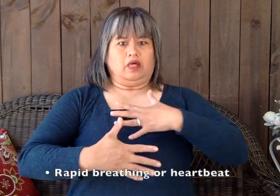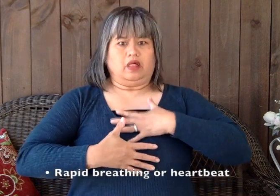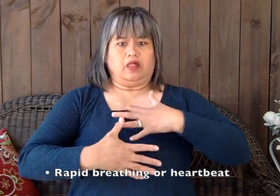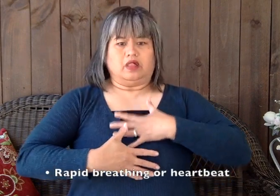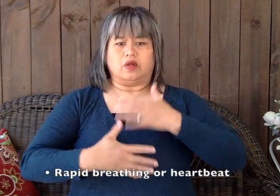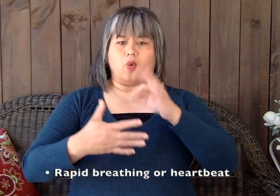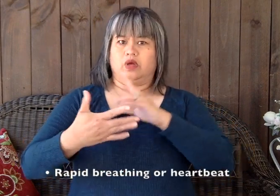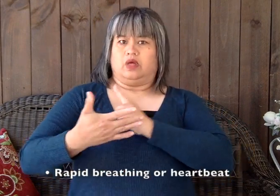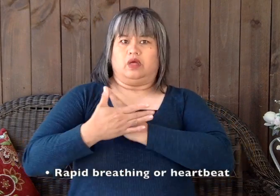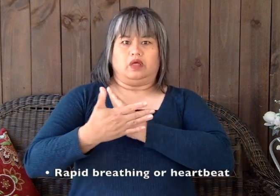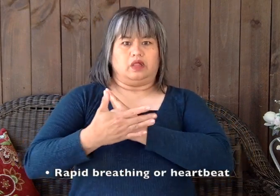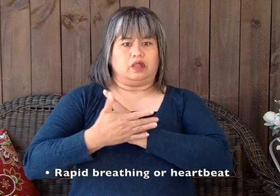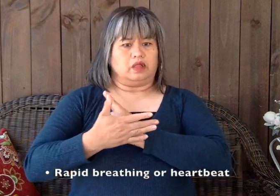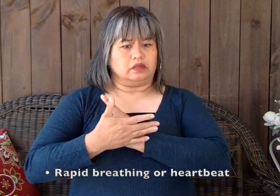rapid breathing or heartbeat,